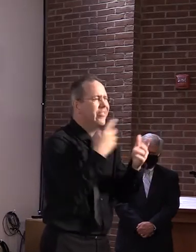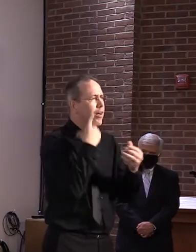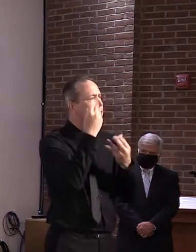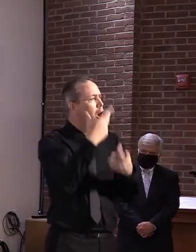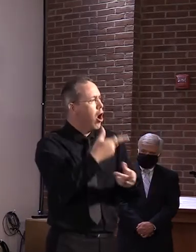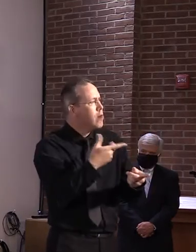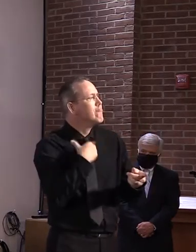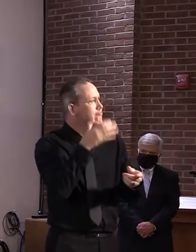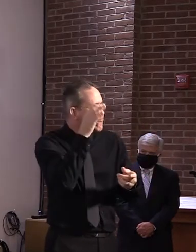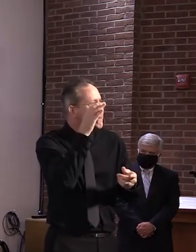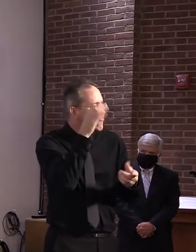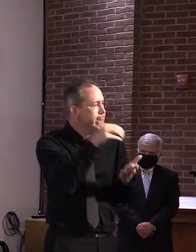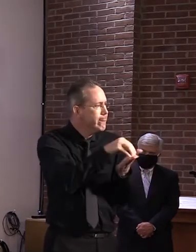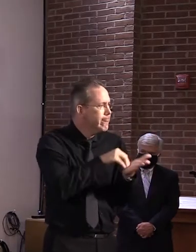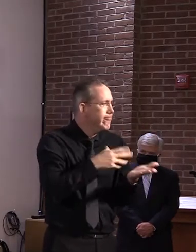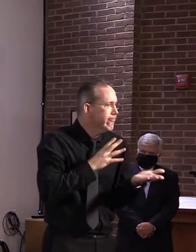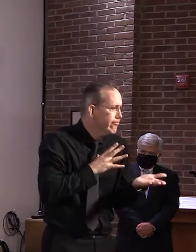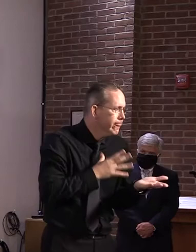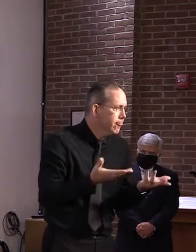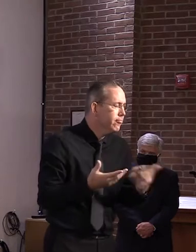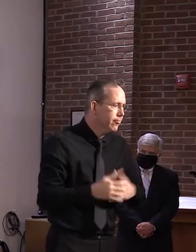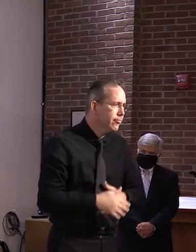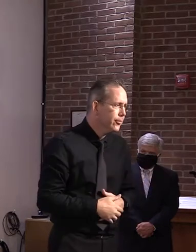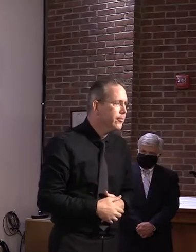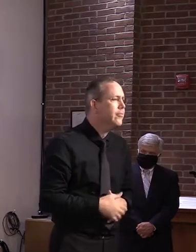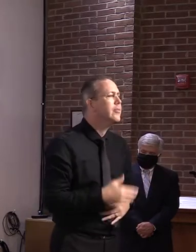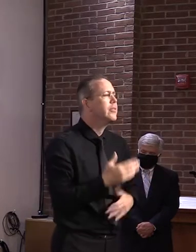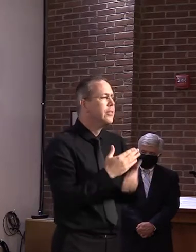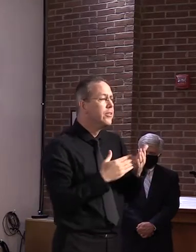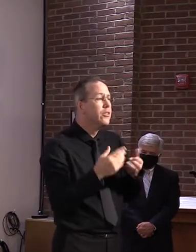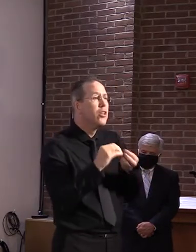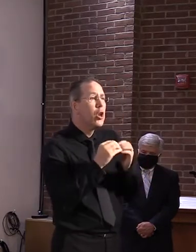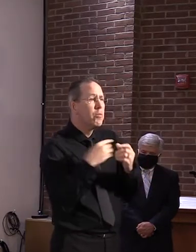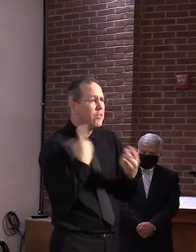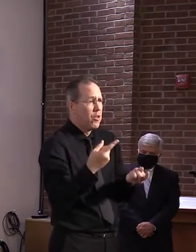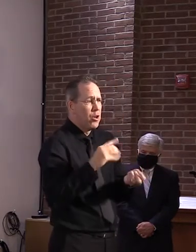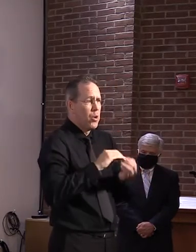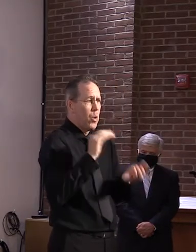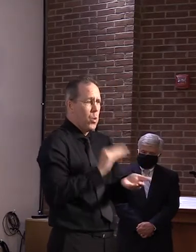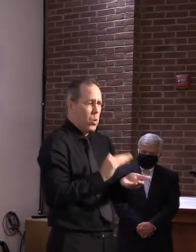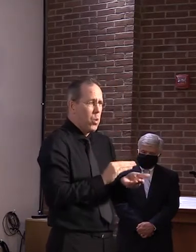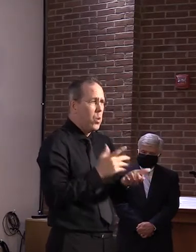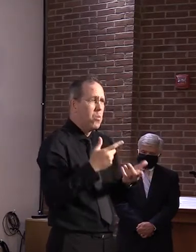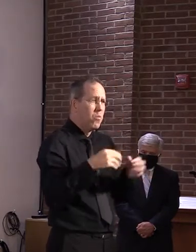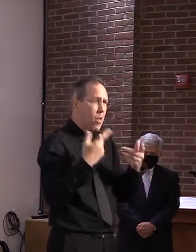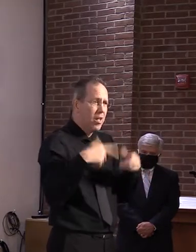tracing process. So I think we've done fine with that.